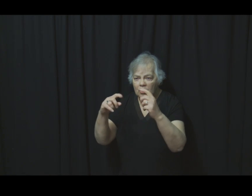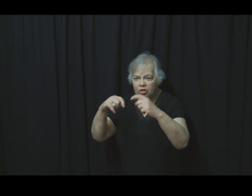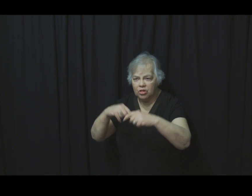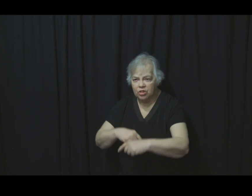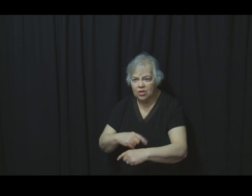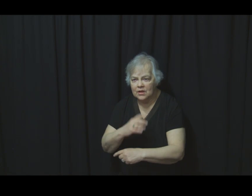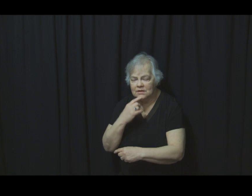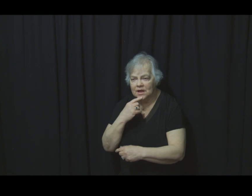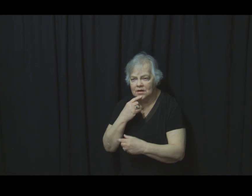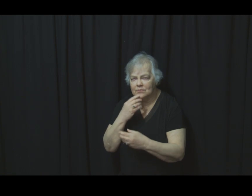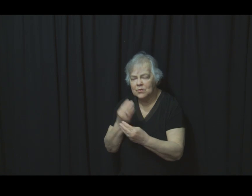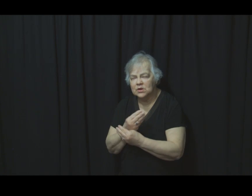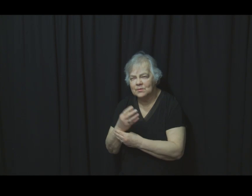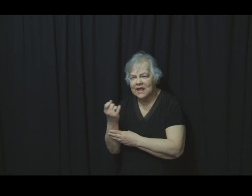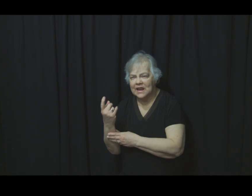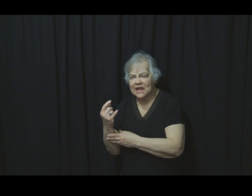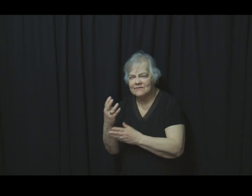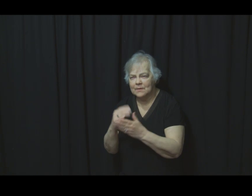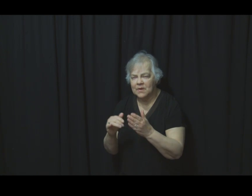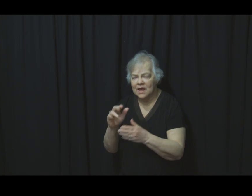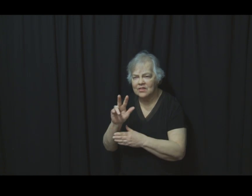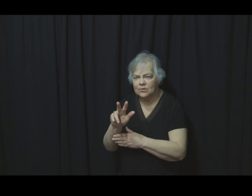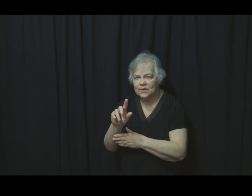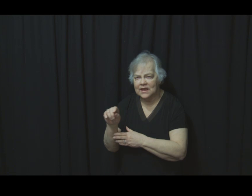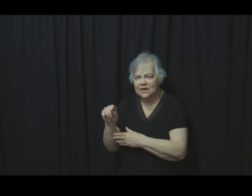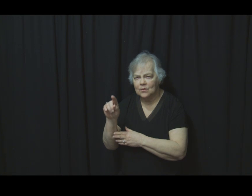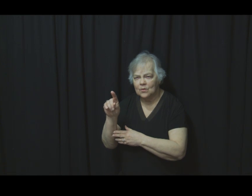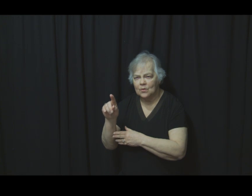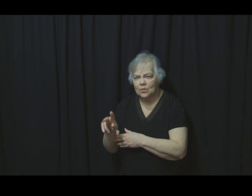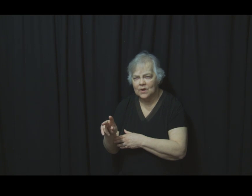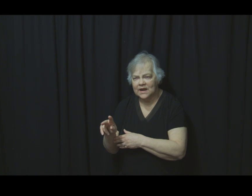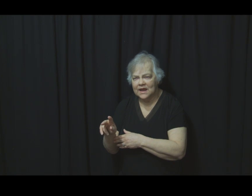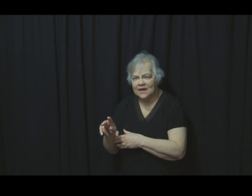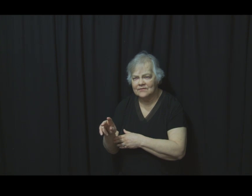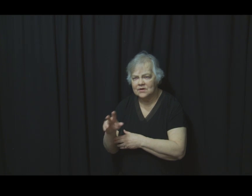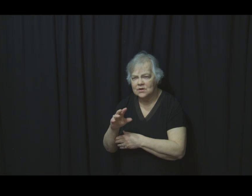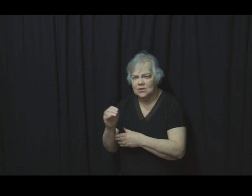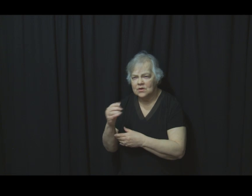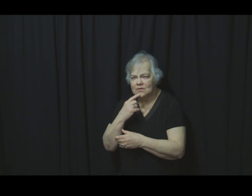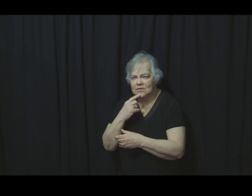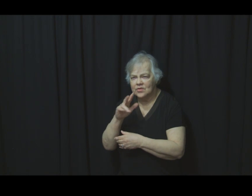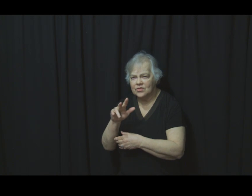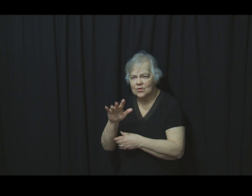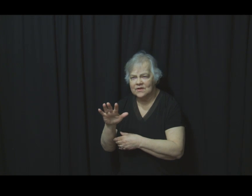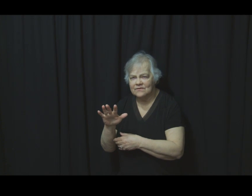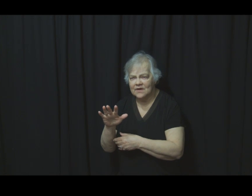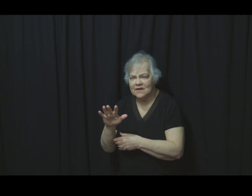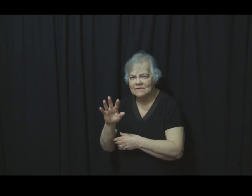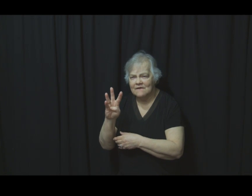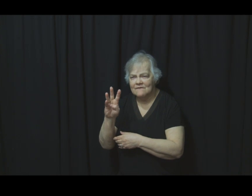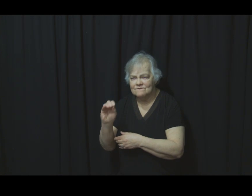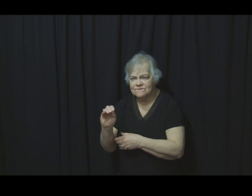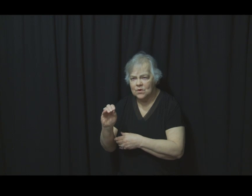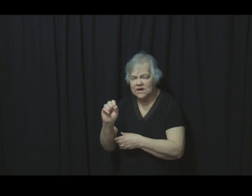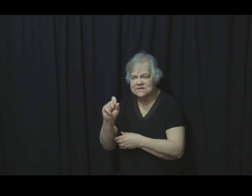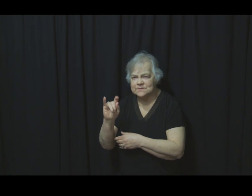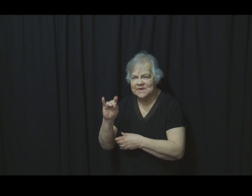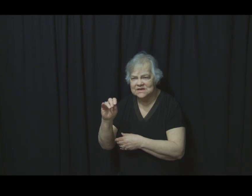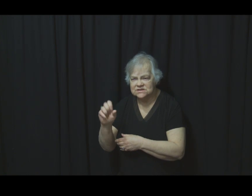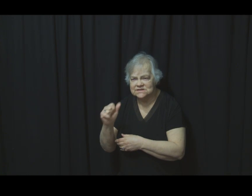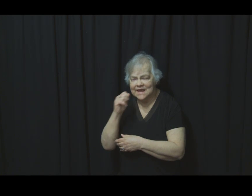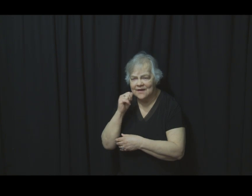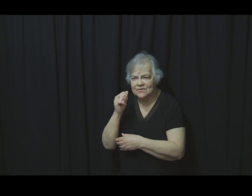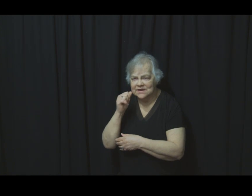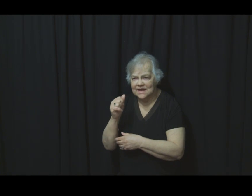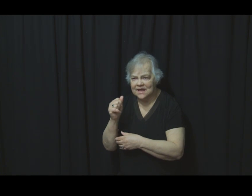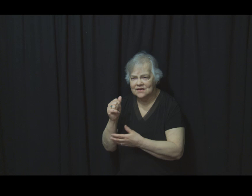by by 3.5, we get to 35, 40 species every day